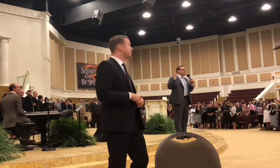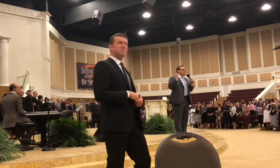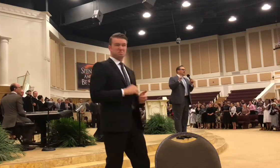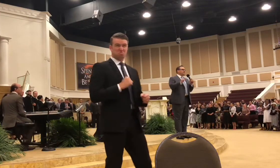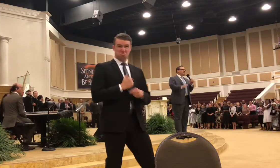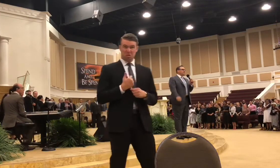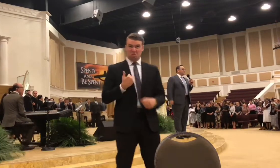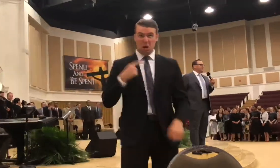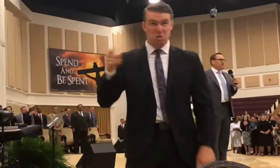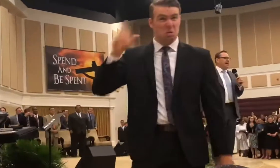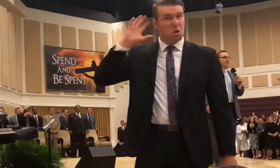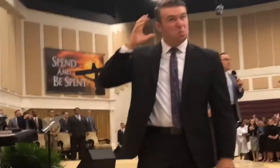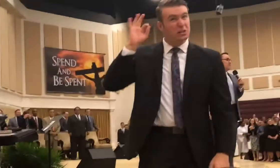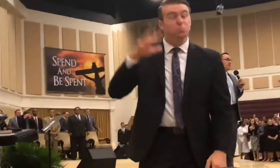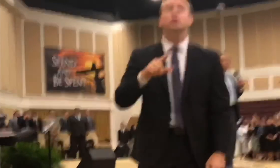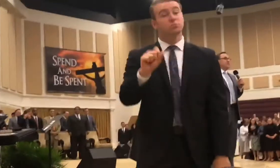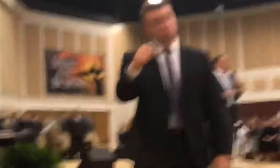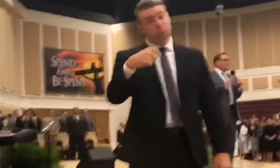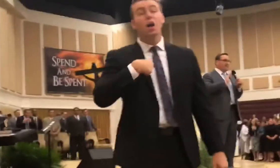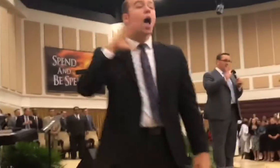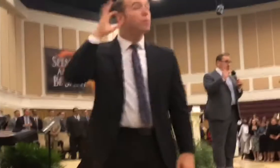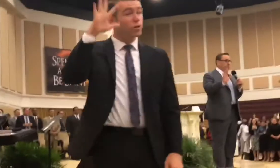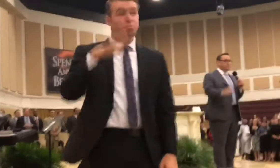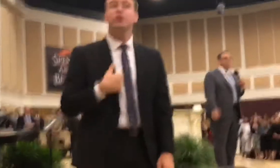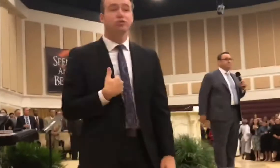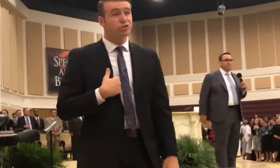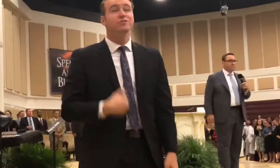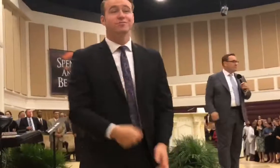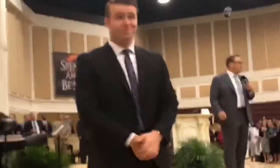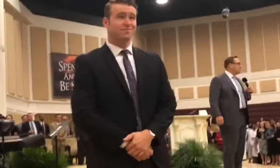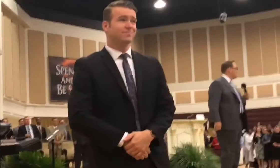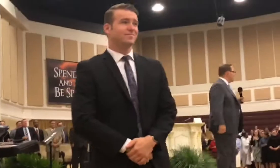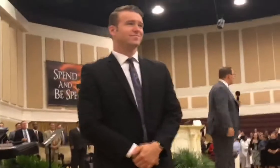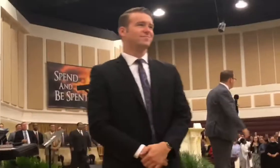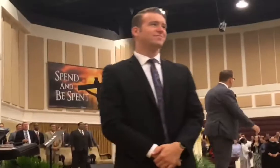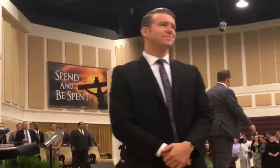Whether you're the craziest preacher, yeah, you are here. You don't have a clue.